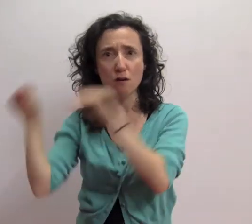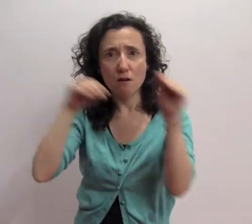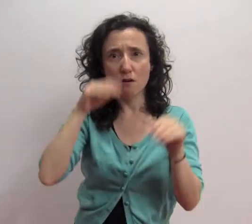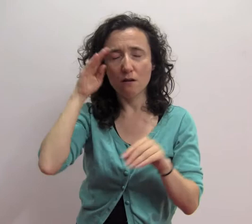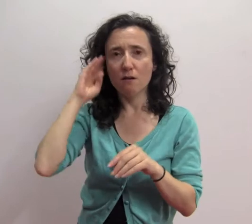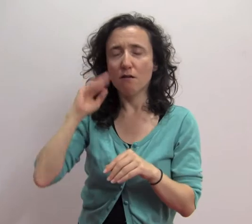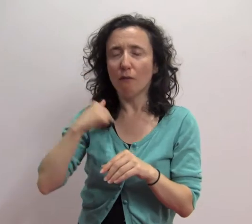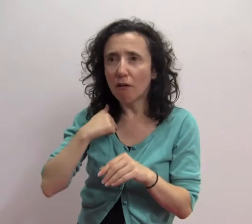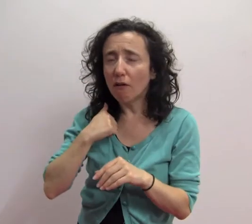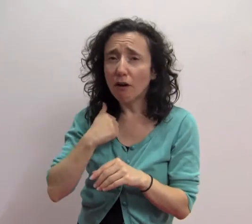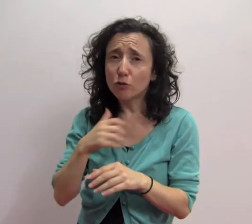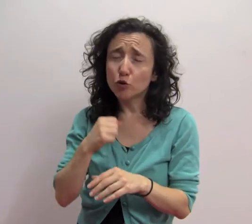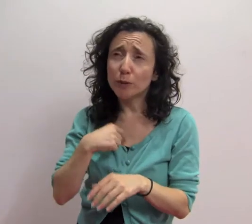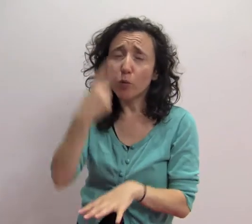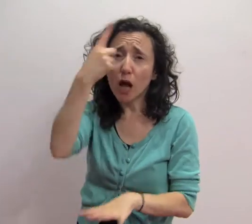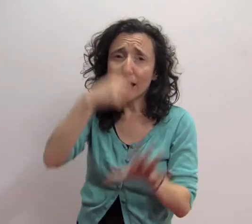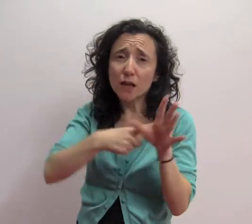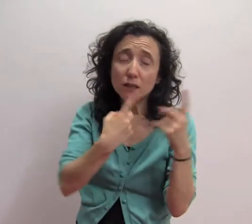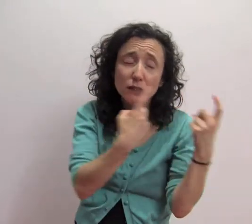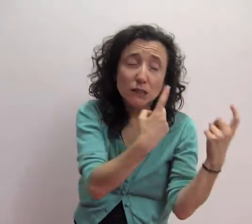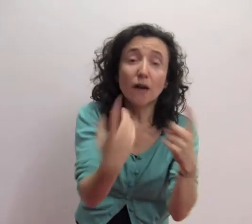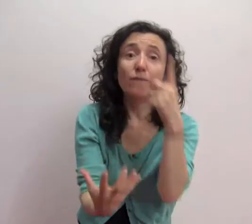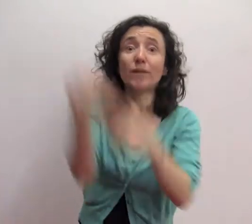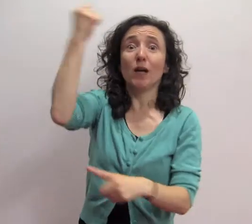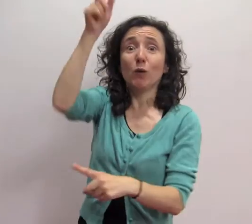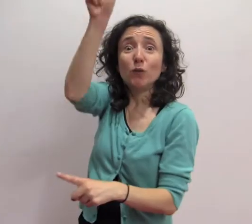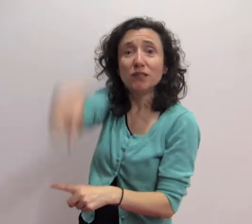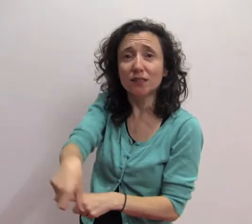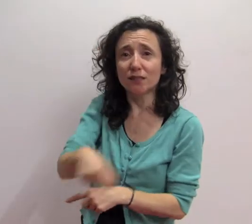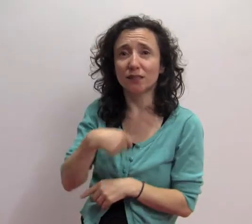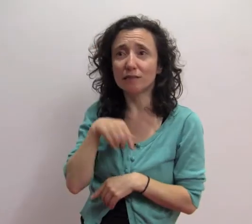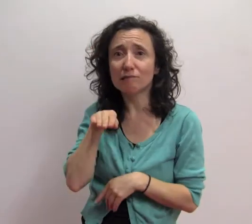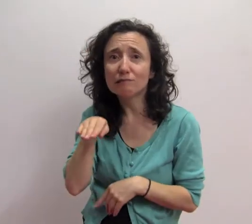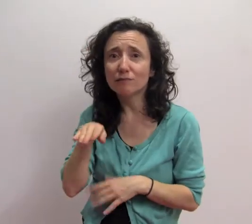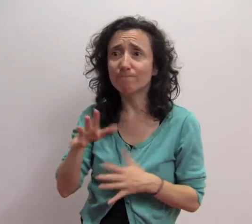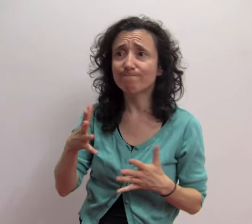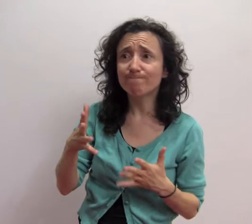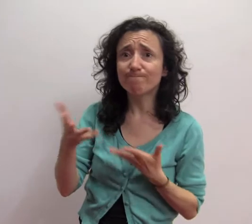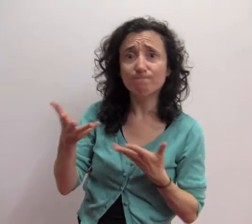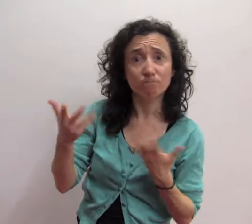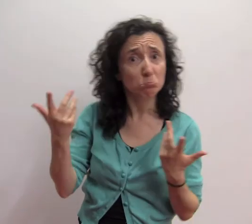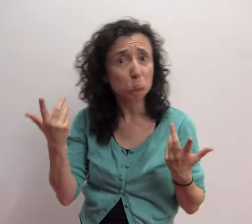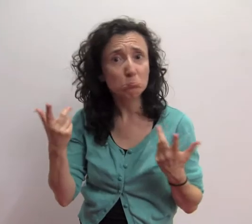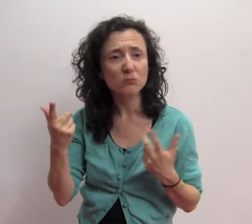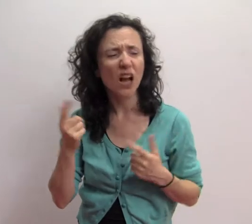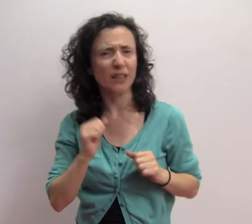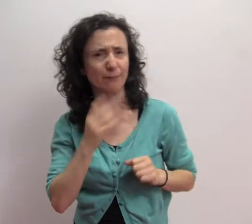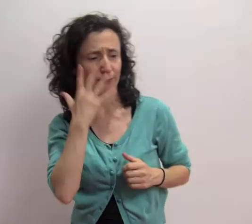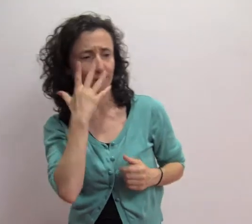So we met this guy who had come from Sri Lanka. It took me 1 year to find this person, and I asked him to tell me his